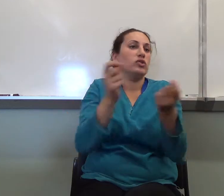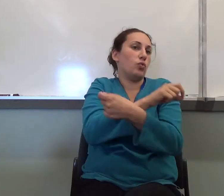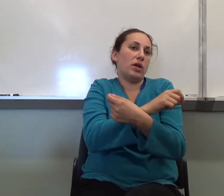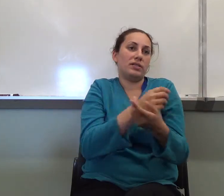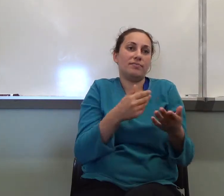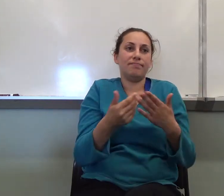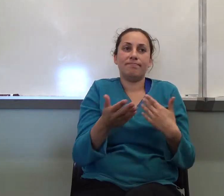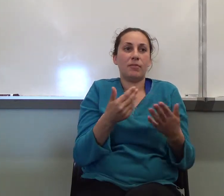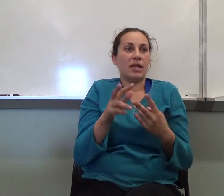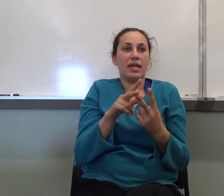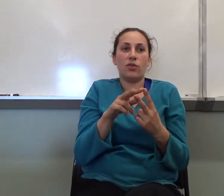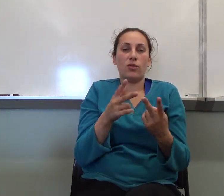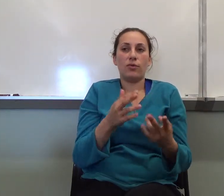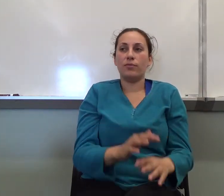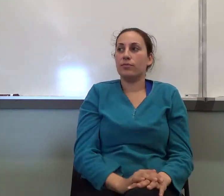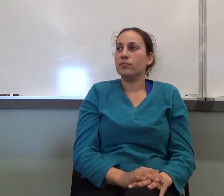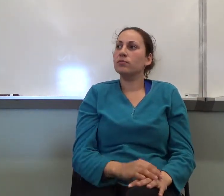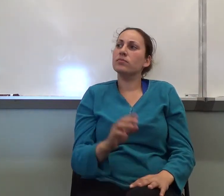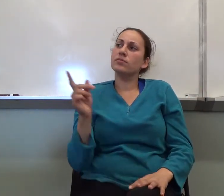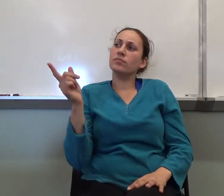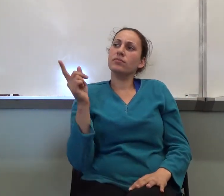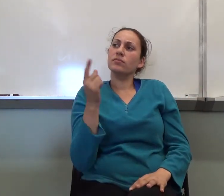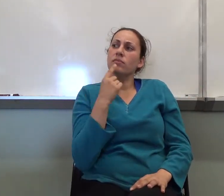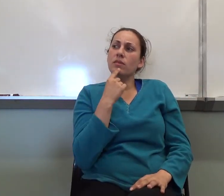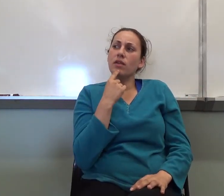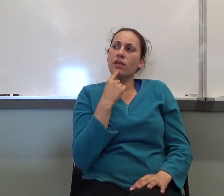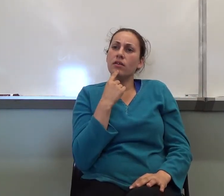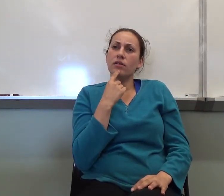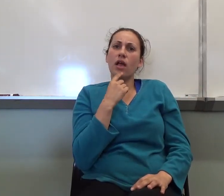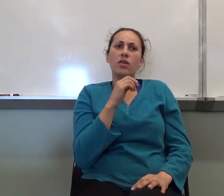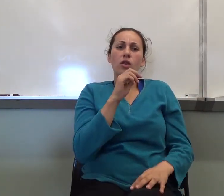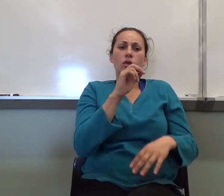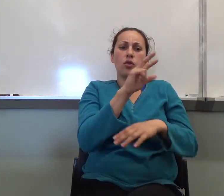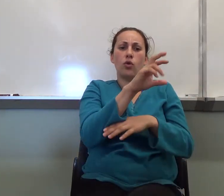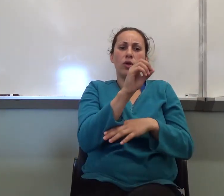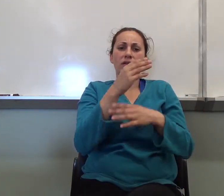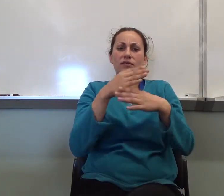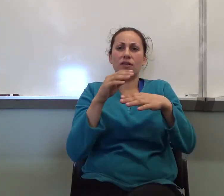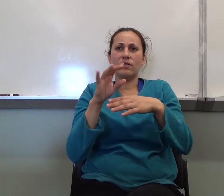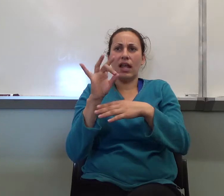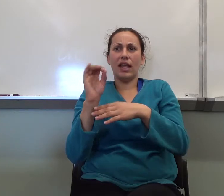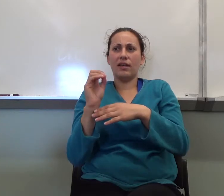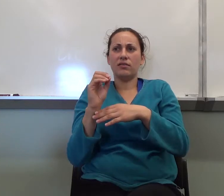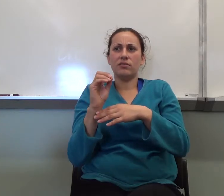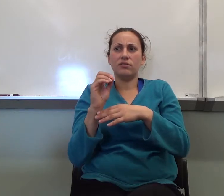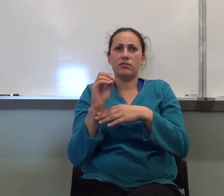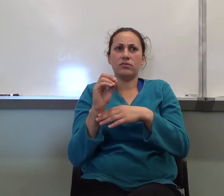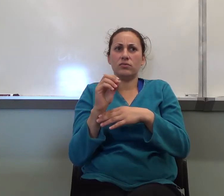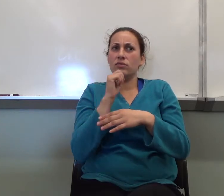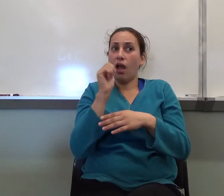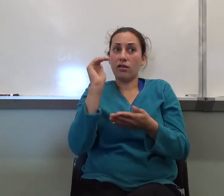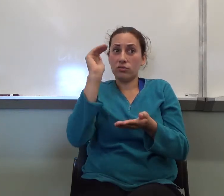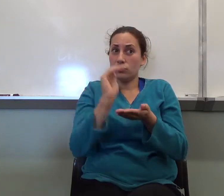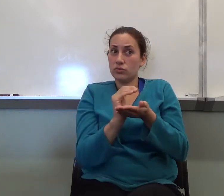forth. Yes? You were not simplifying the 30 and the 80. You waited till later, and it didn't matter. I mean, you could take the 0 off